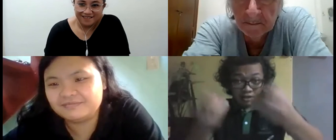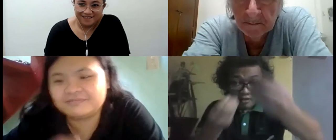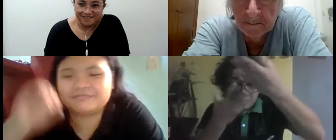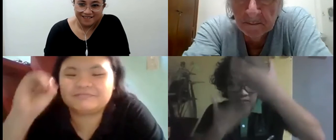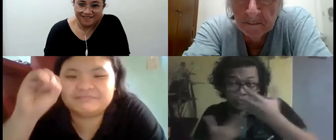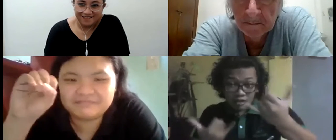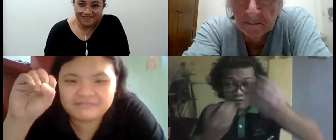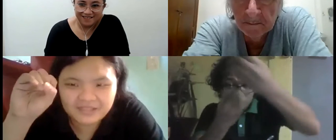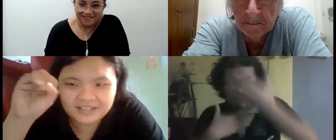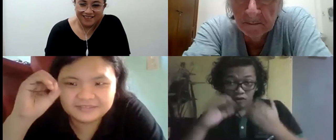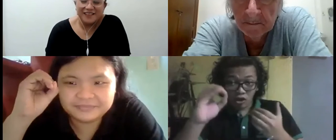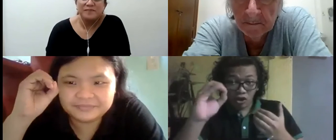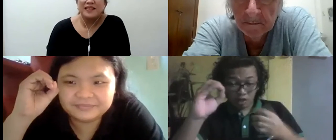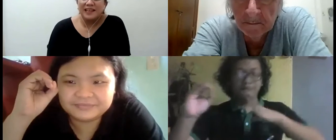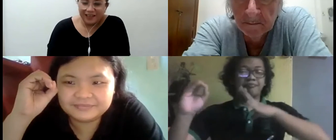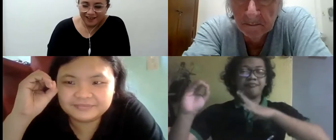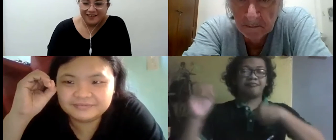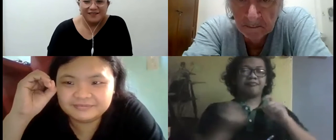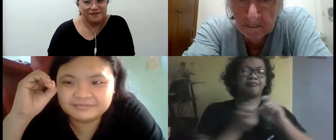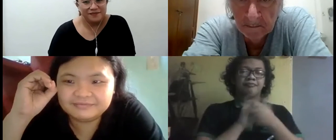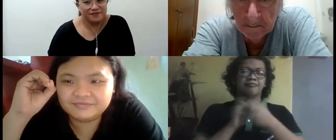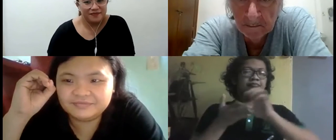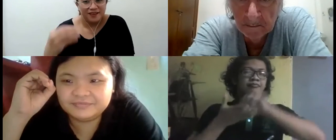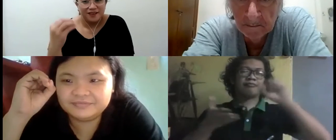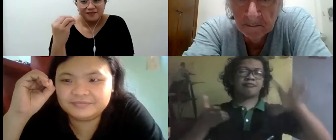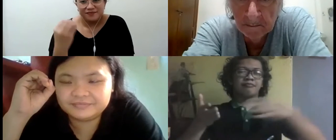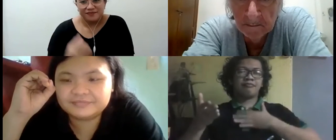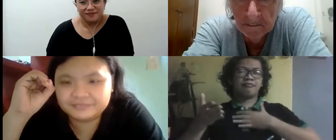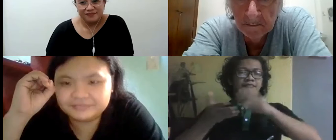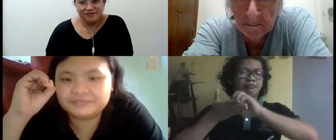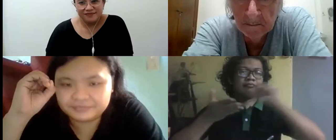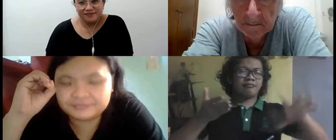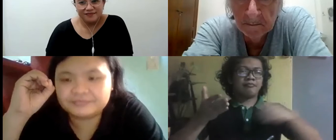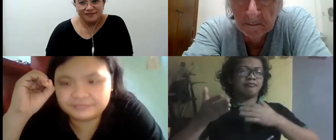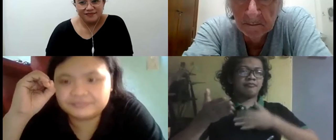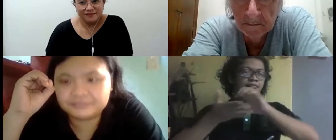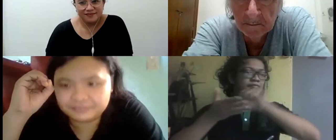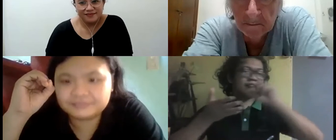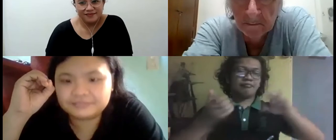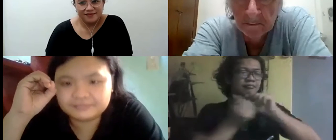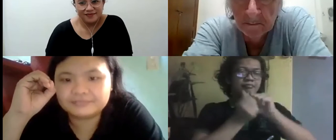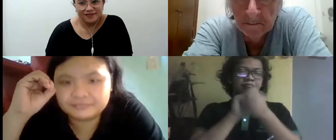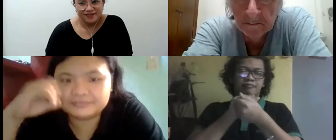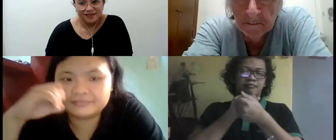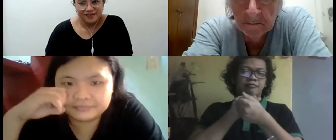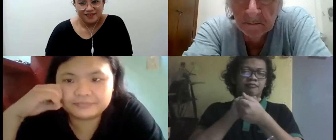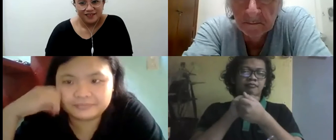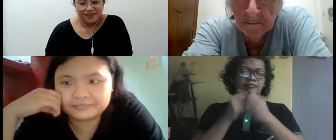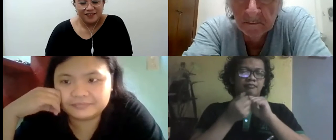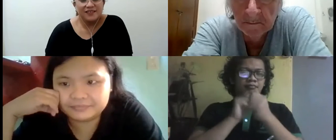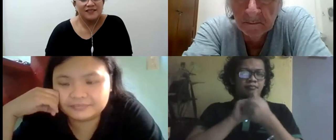I'm just confused which hand shape was it used for the word ugly. So since you already clarified what's the hand